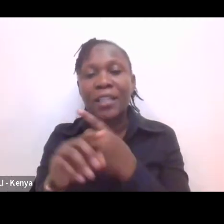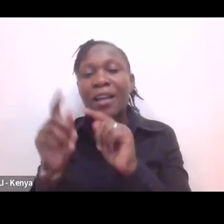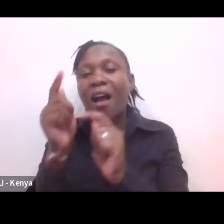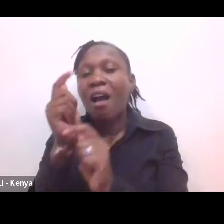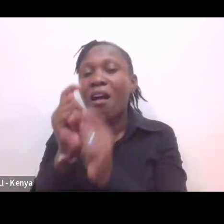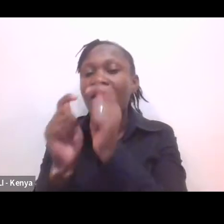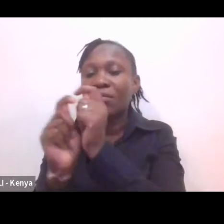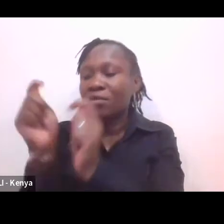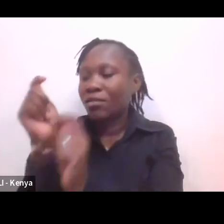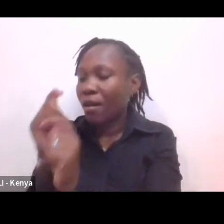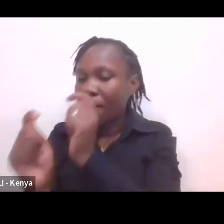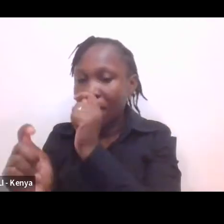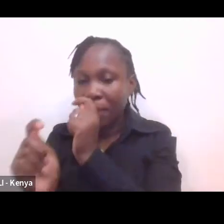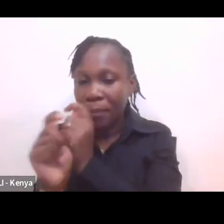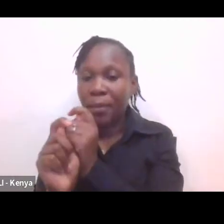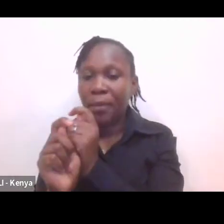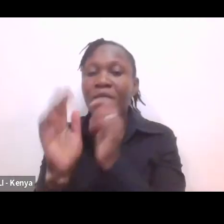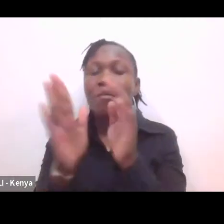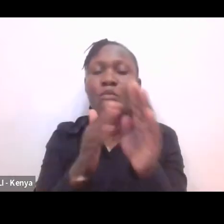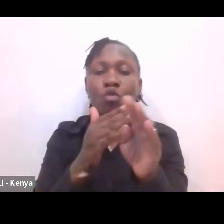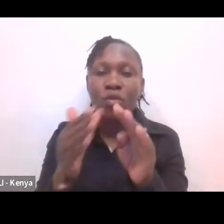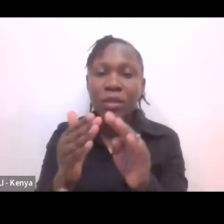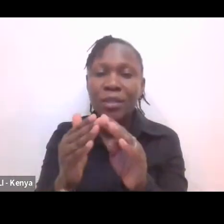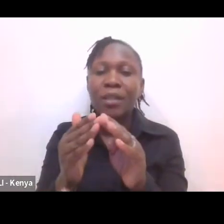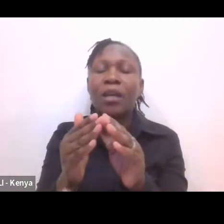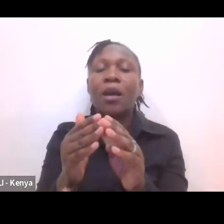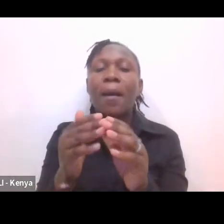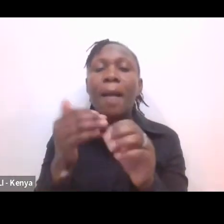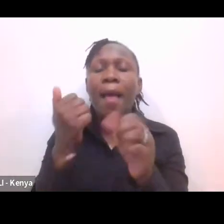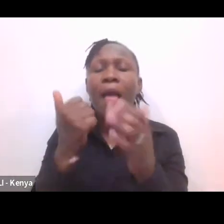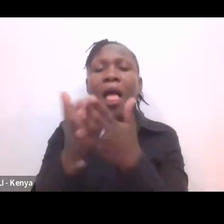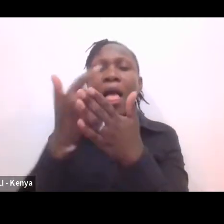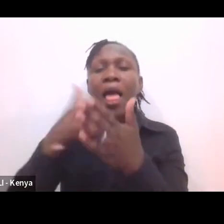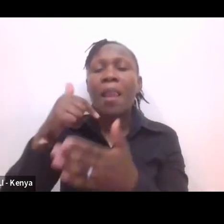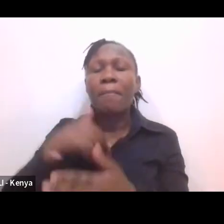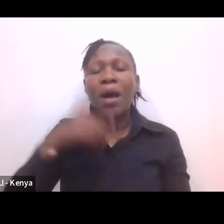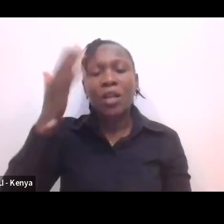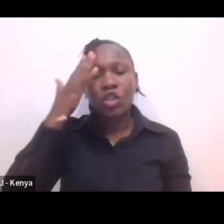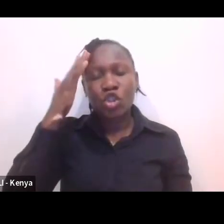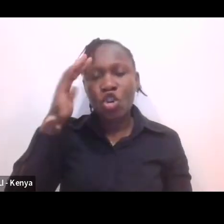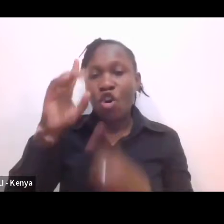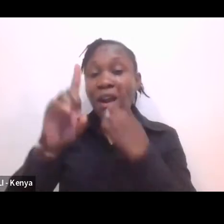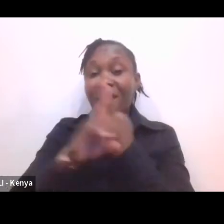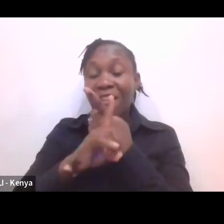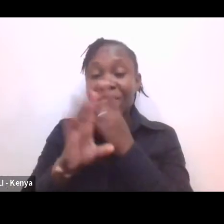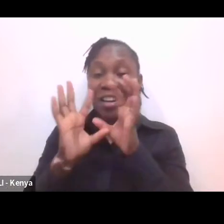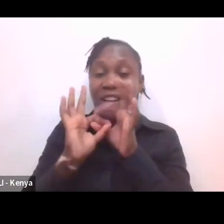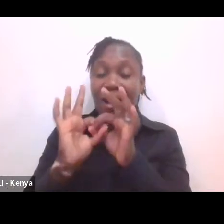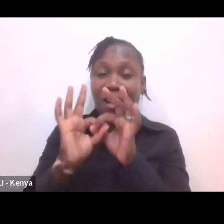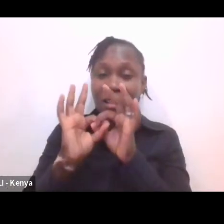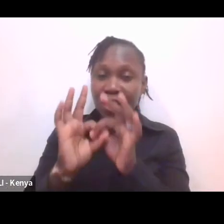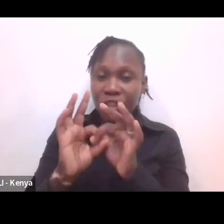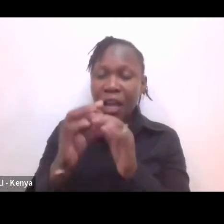cultural awareness. It fosters a well-rounded, empathetic individual.